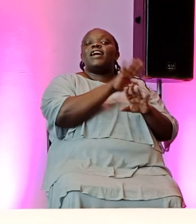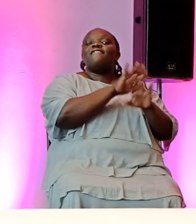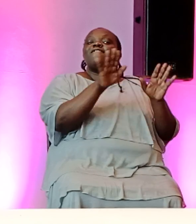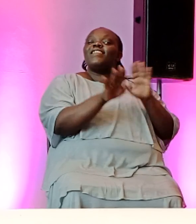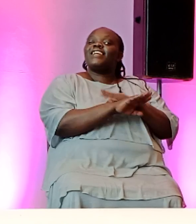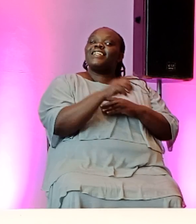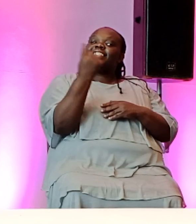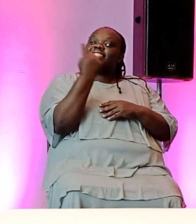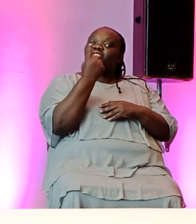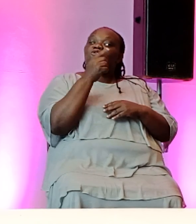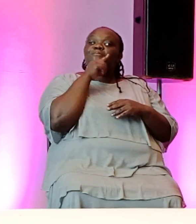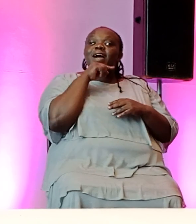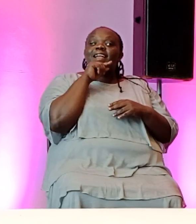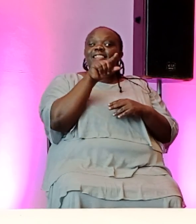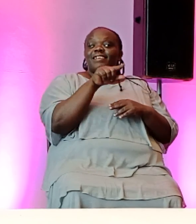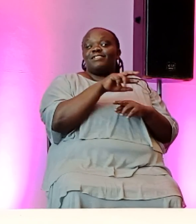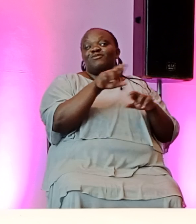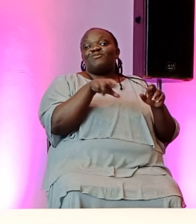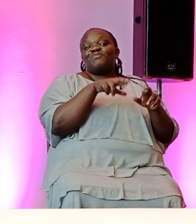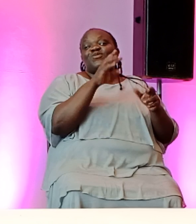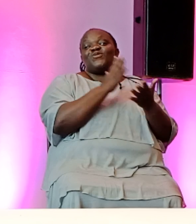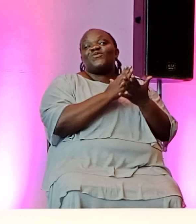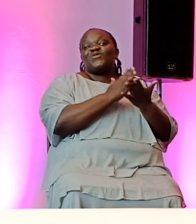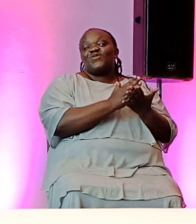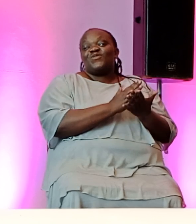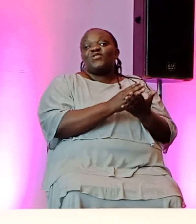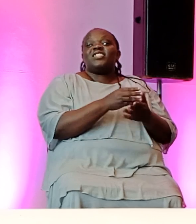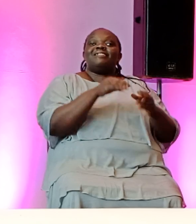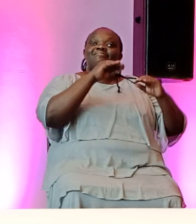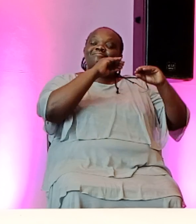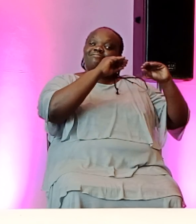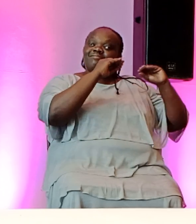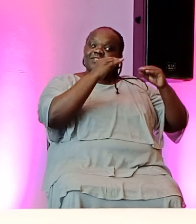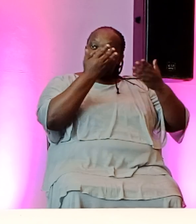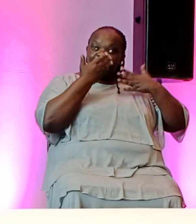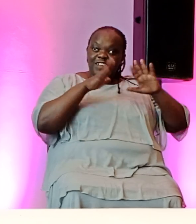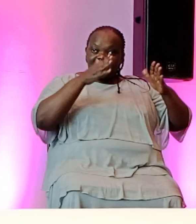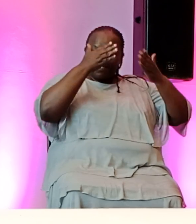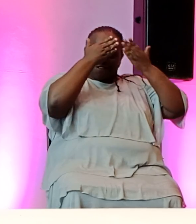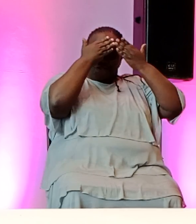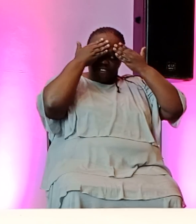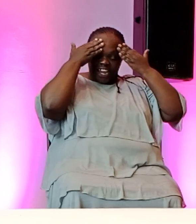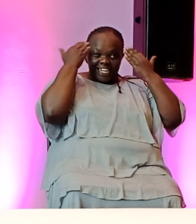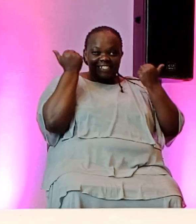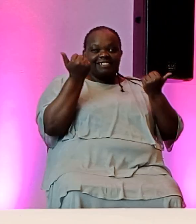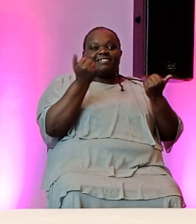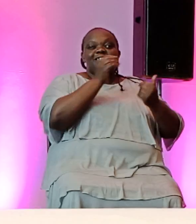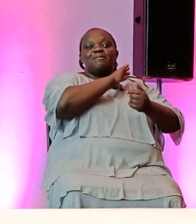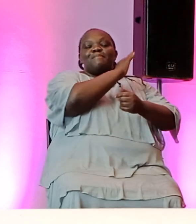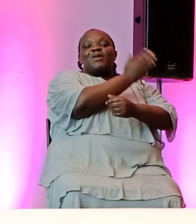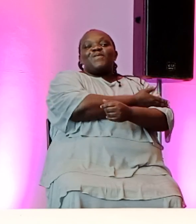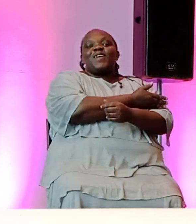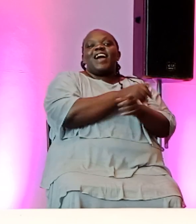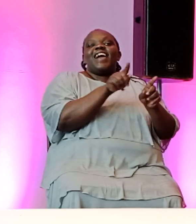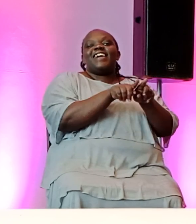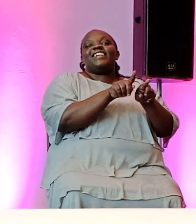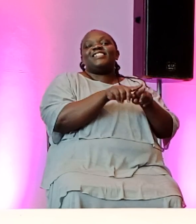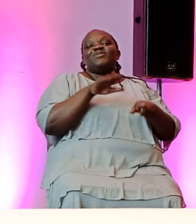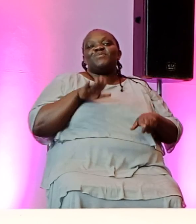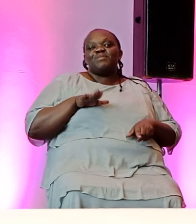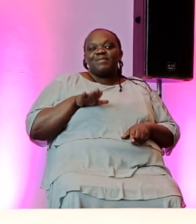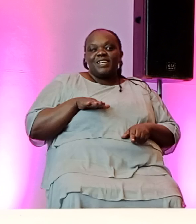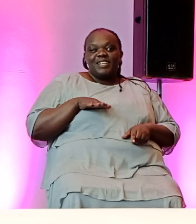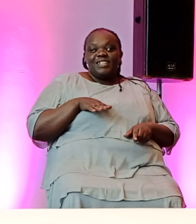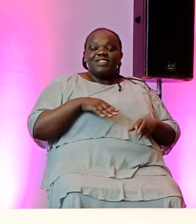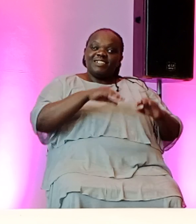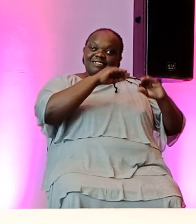man in this room, the thing is, we have been taught to forget our power as women.